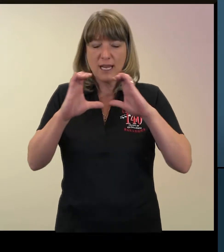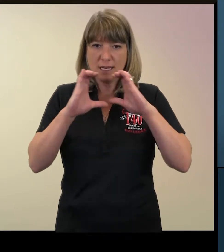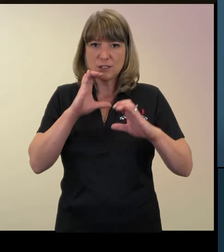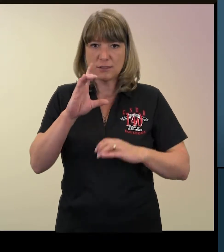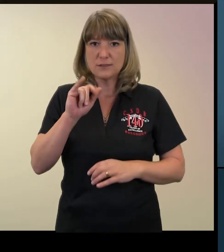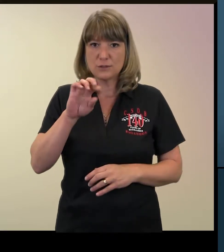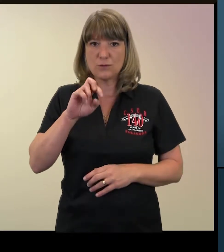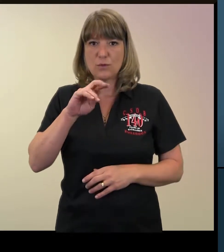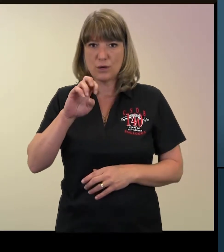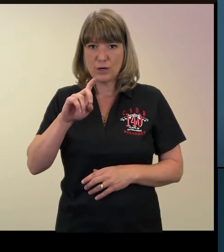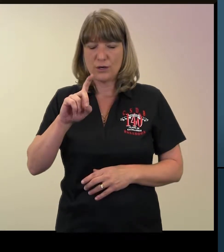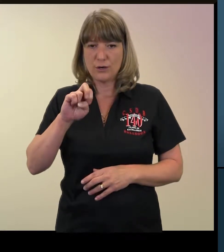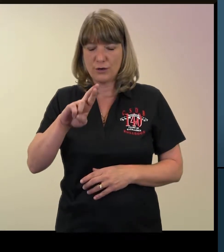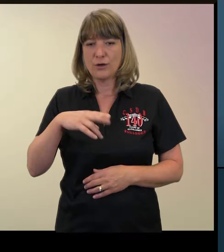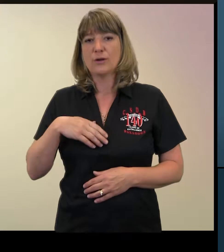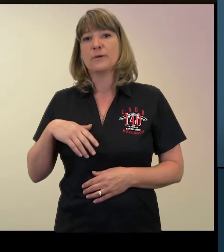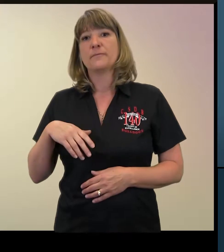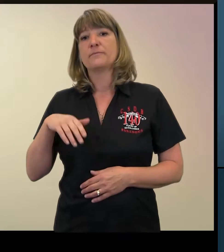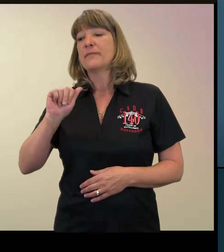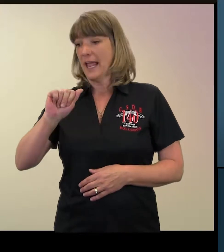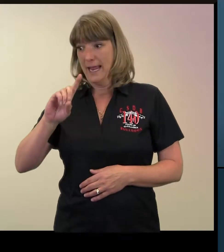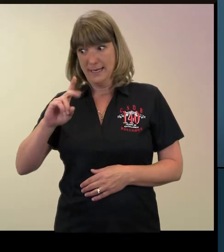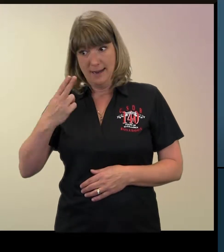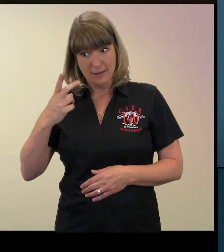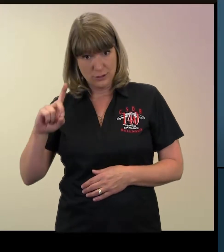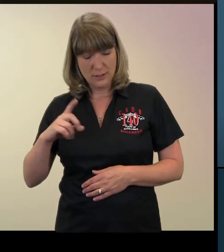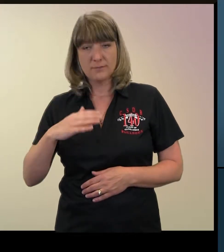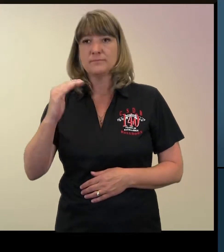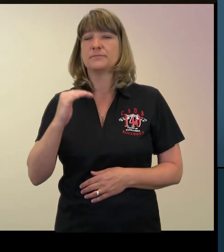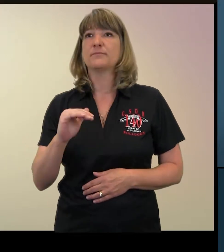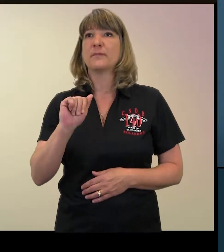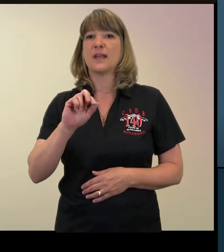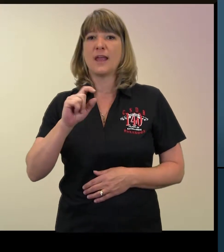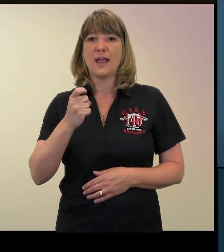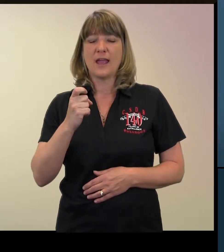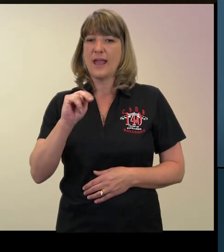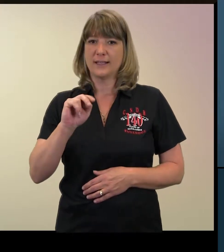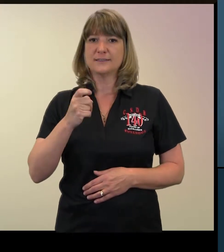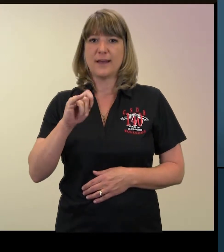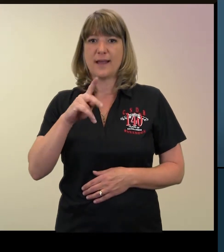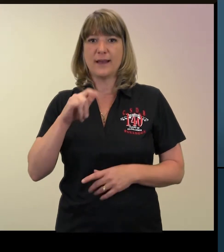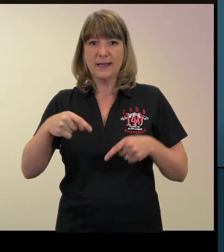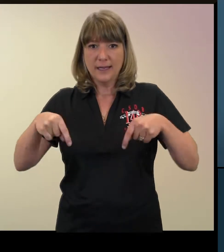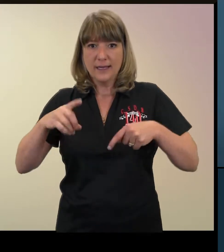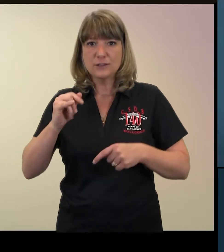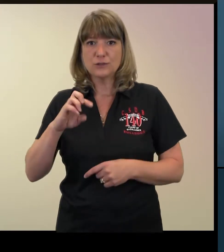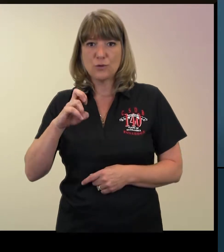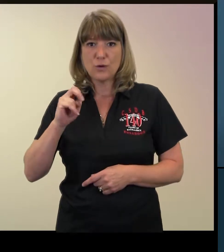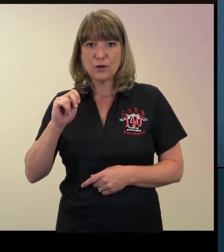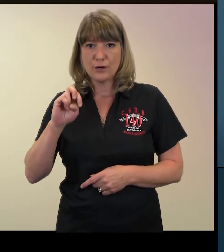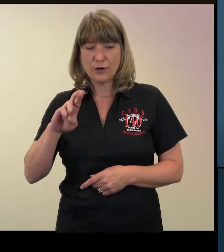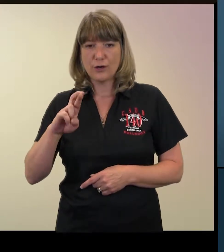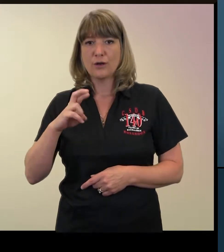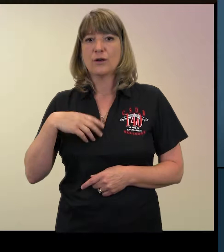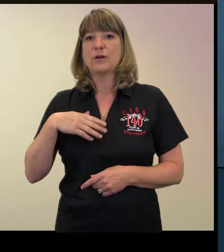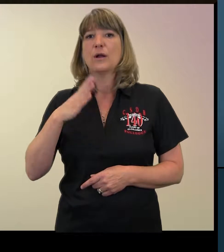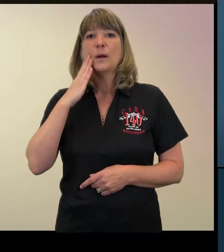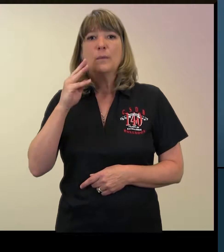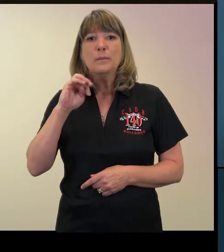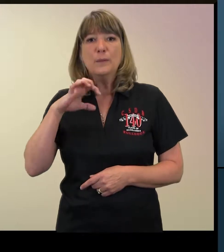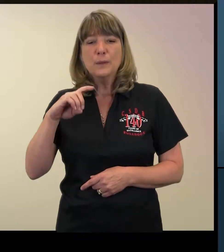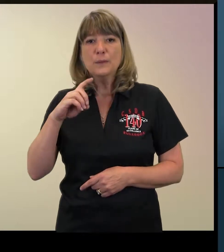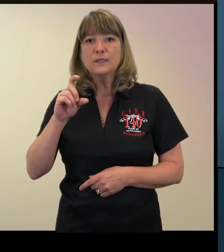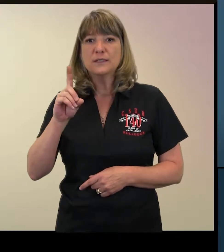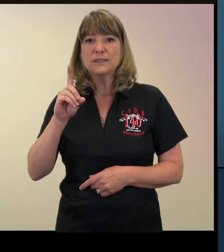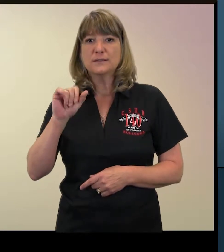ADHD, anxiety disorders, mood disorders, and certain medical conditions can have